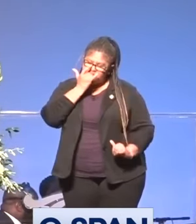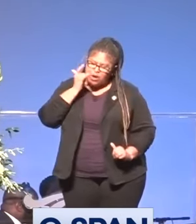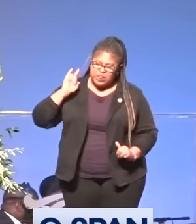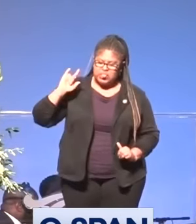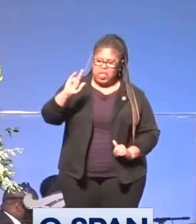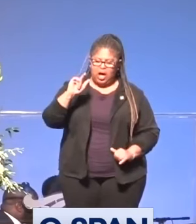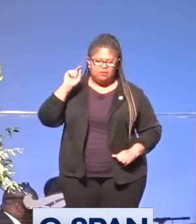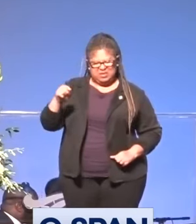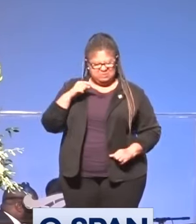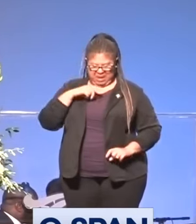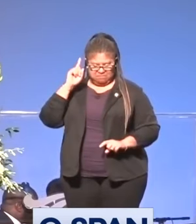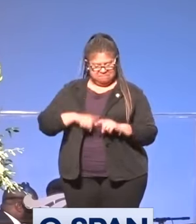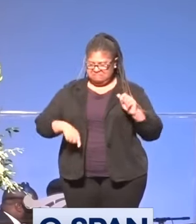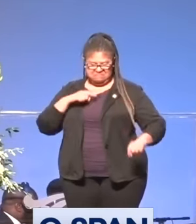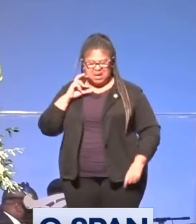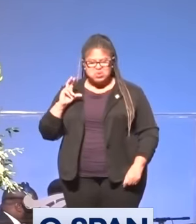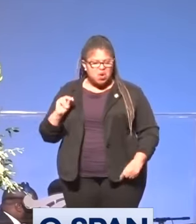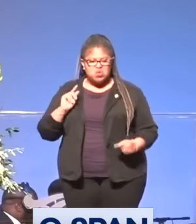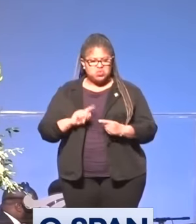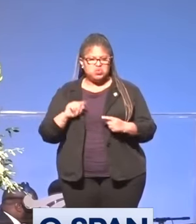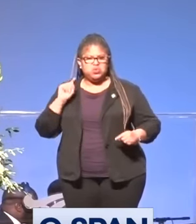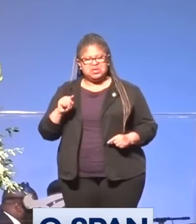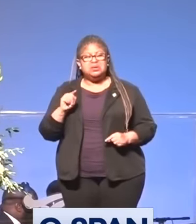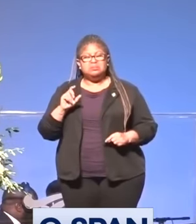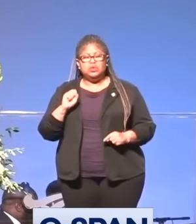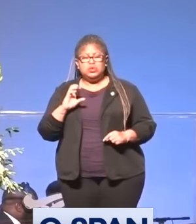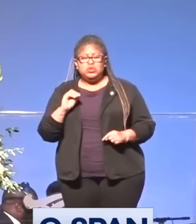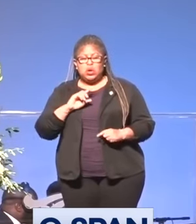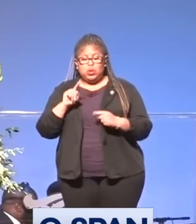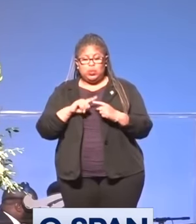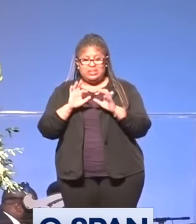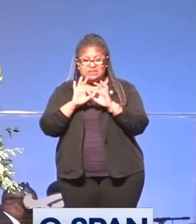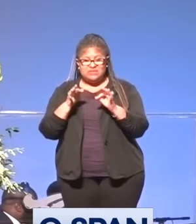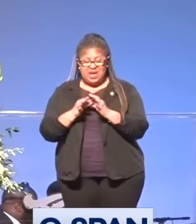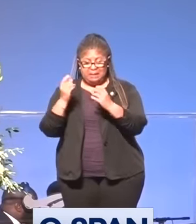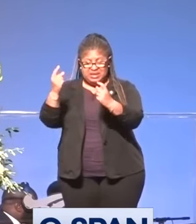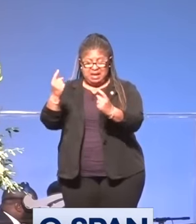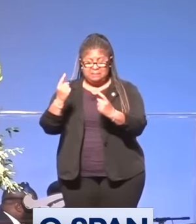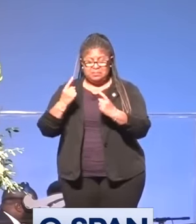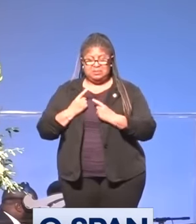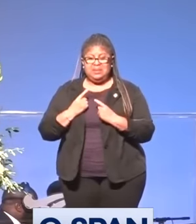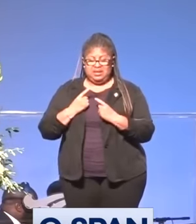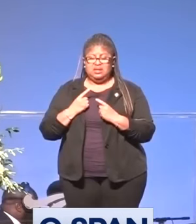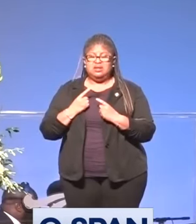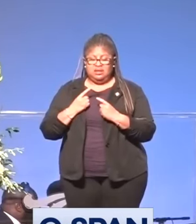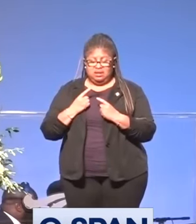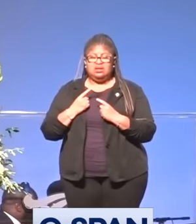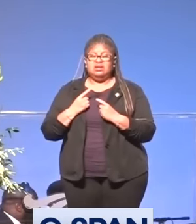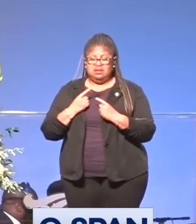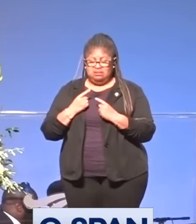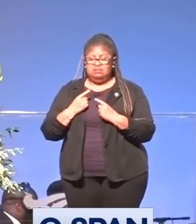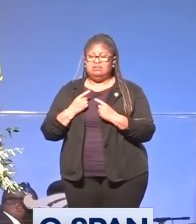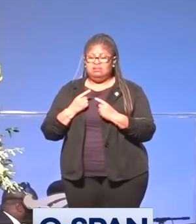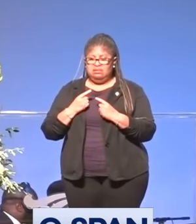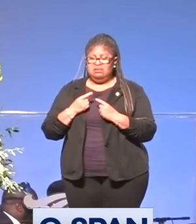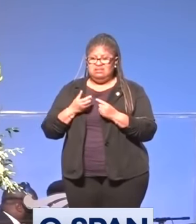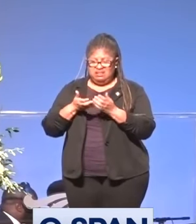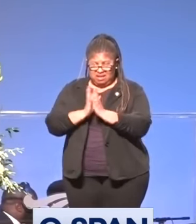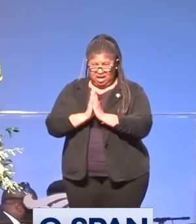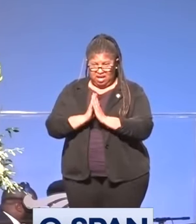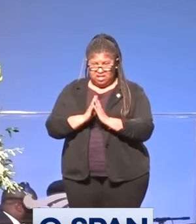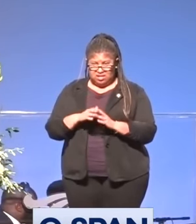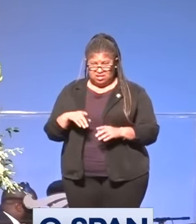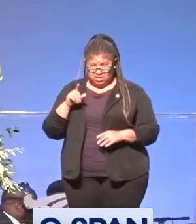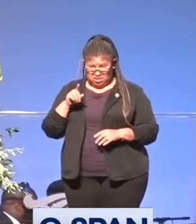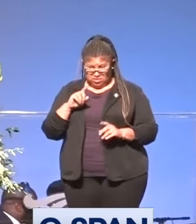I couldn't say no. So when the family came to me and asked me, did you